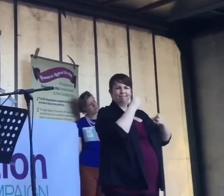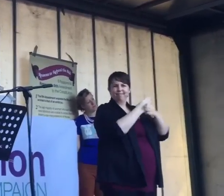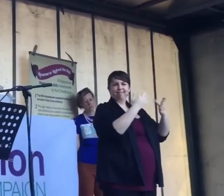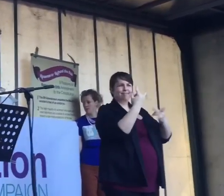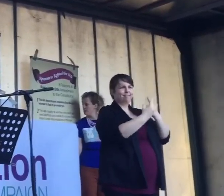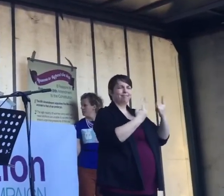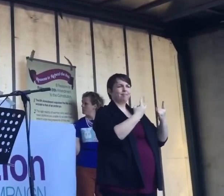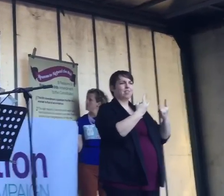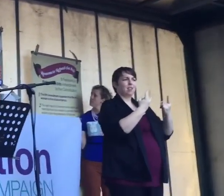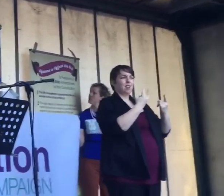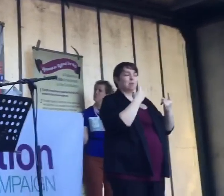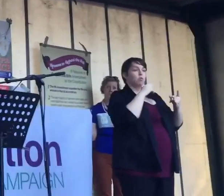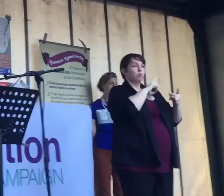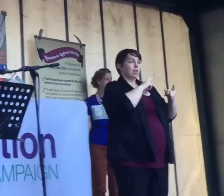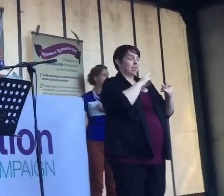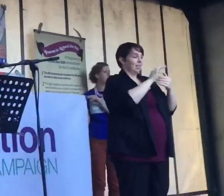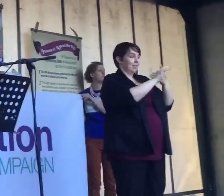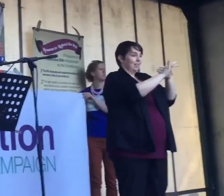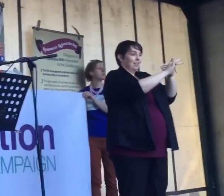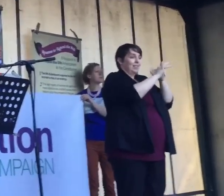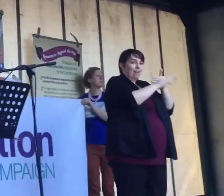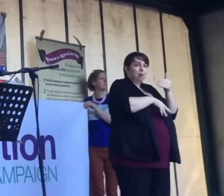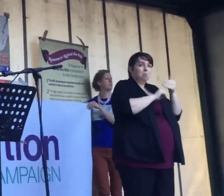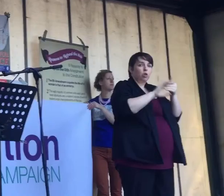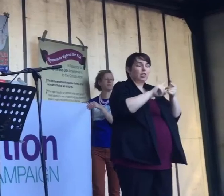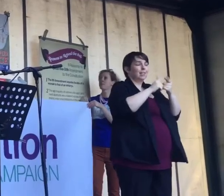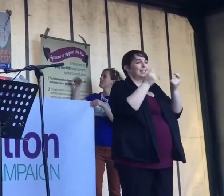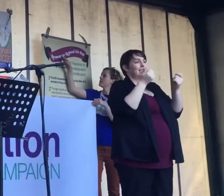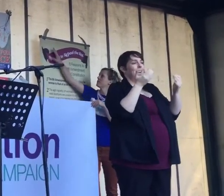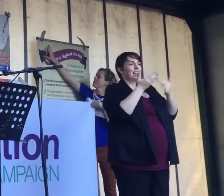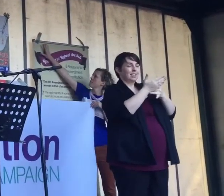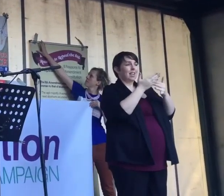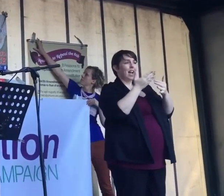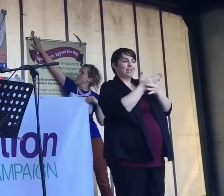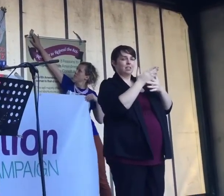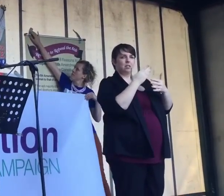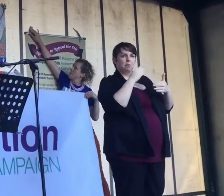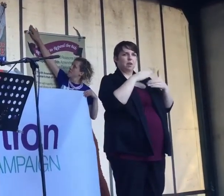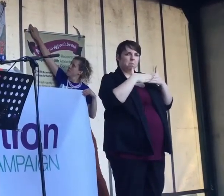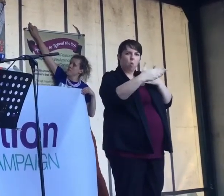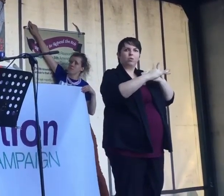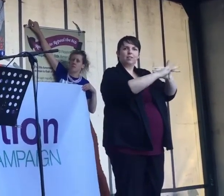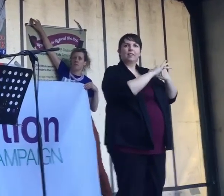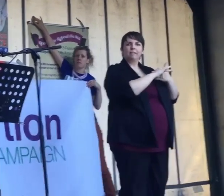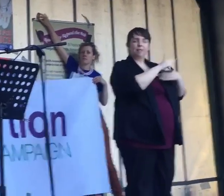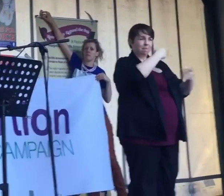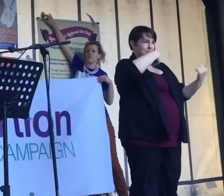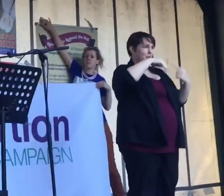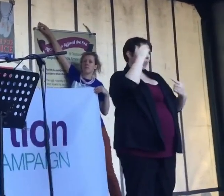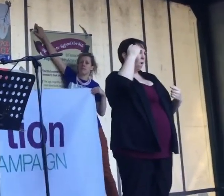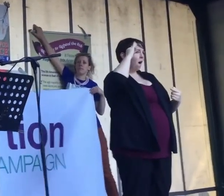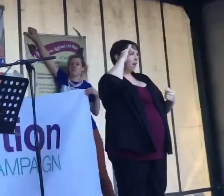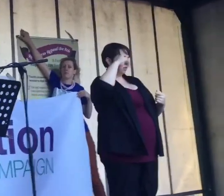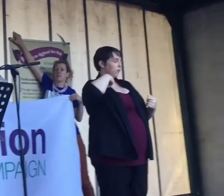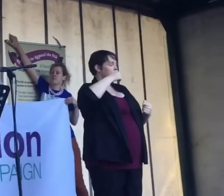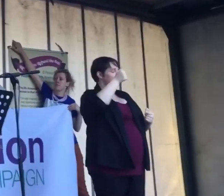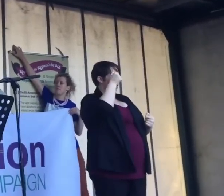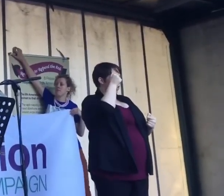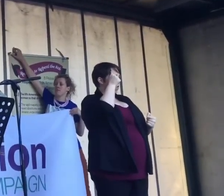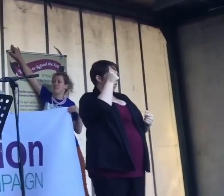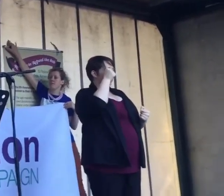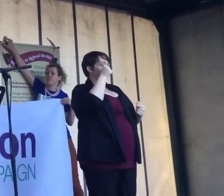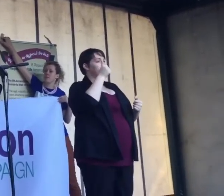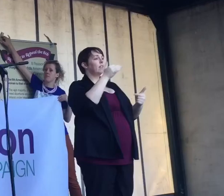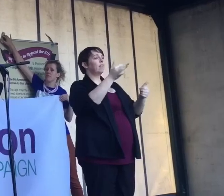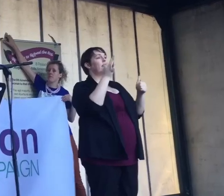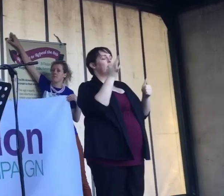safe abortion exists and where access is easy. As we particularly know in Ireland, where access